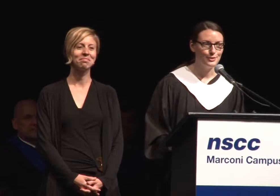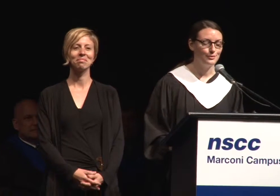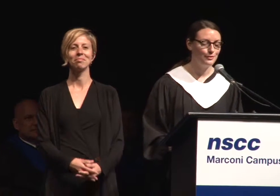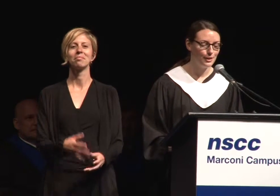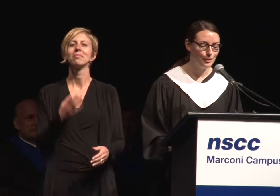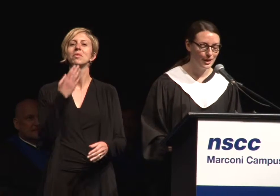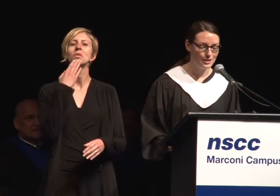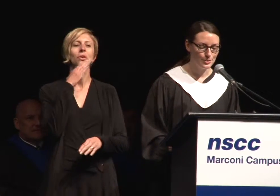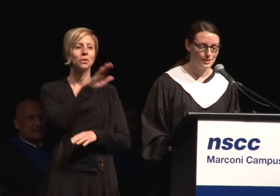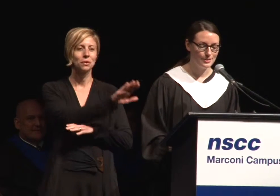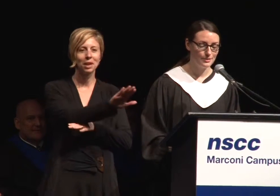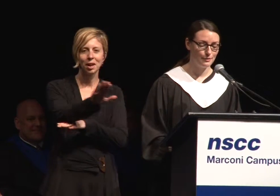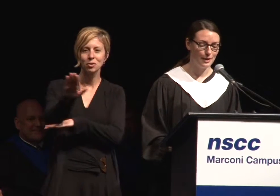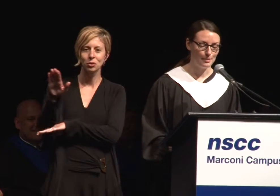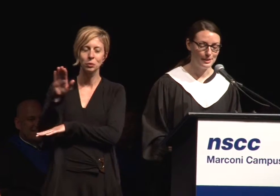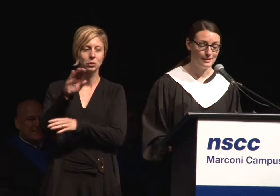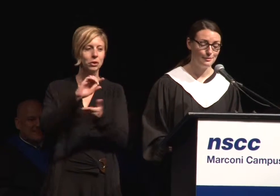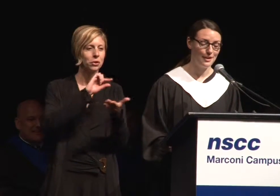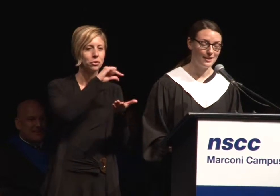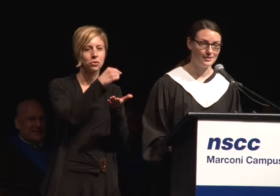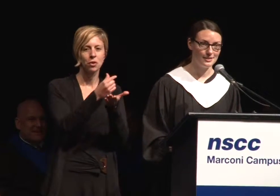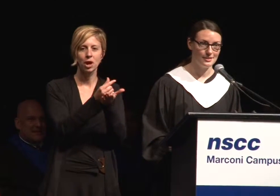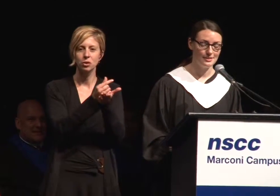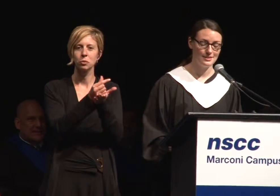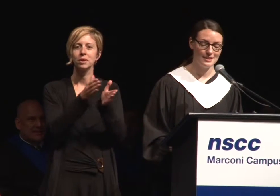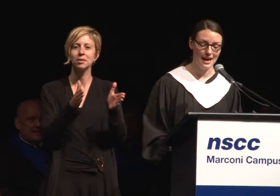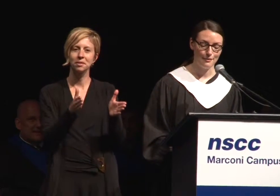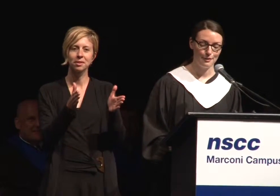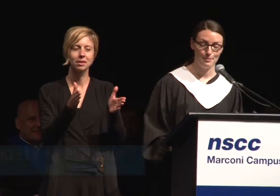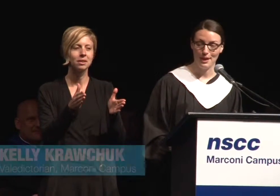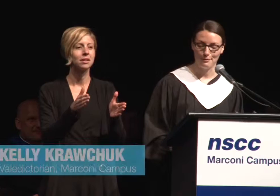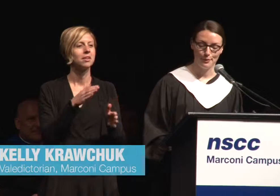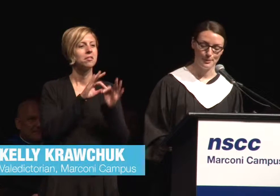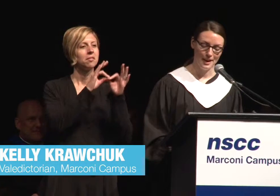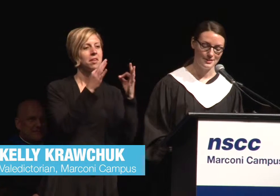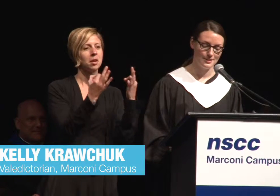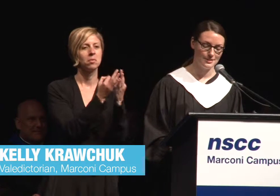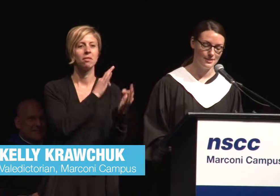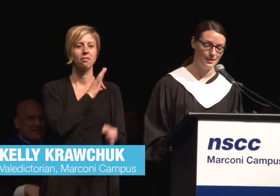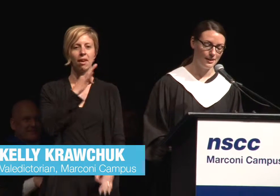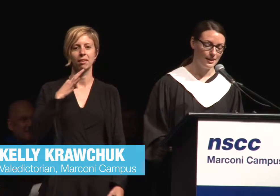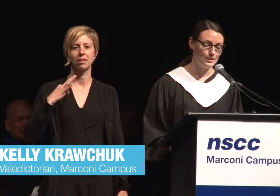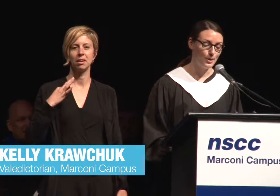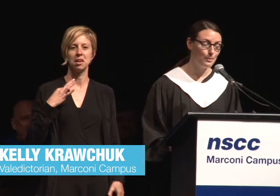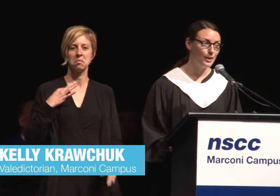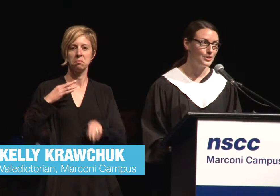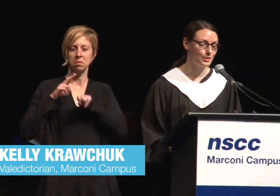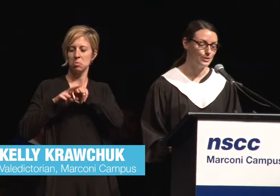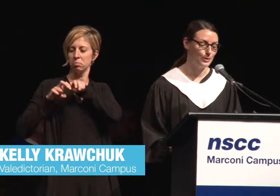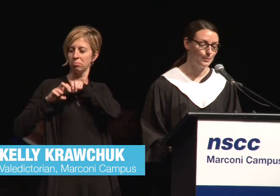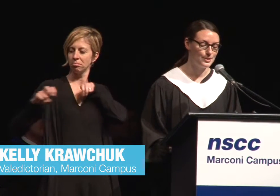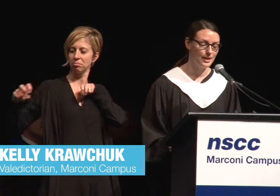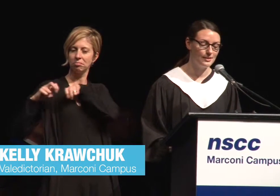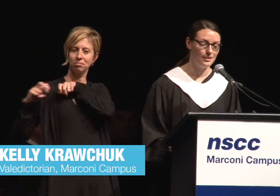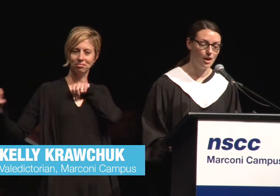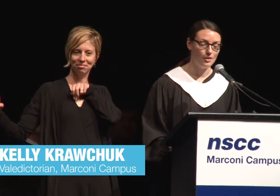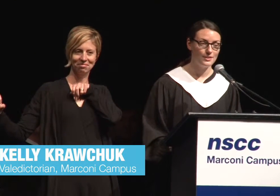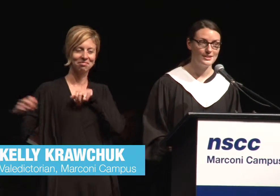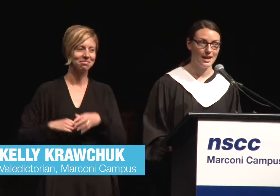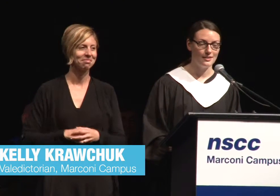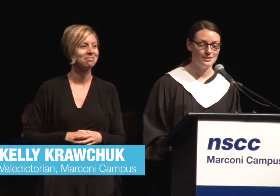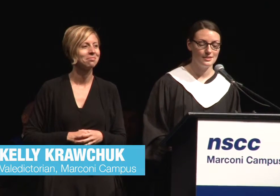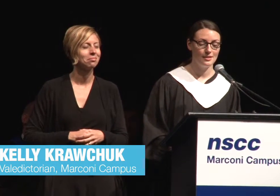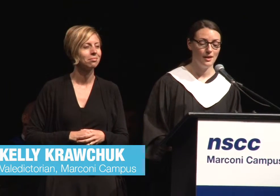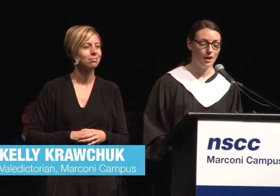Good afternoon, fellow graduates, family, faculty, staff, and platform guests. It is my pleasure to represent all